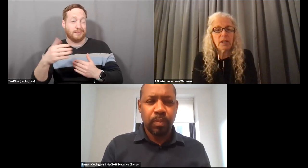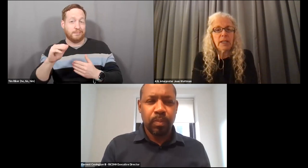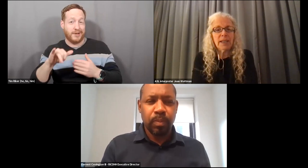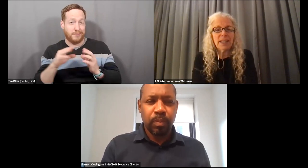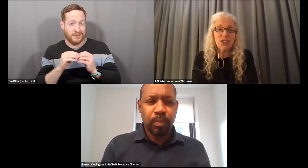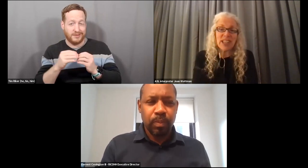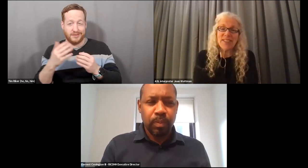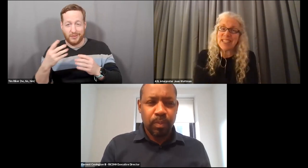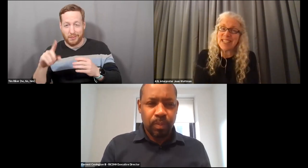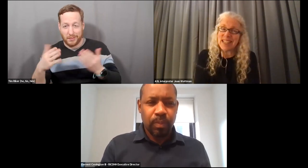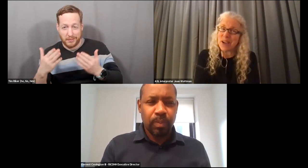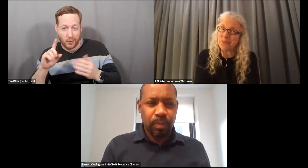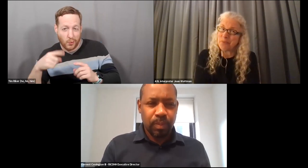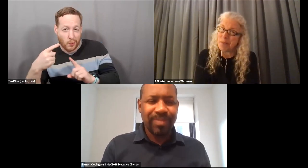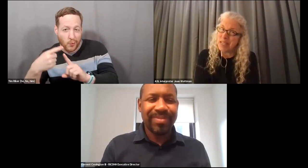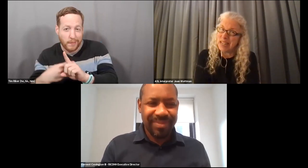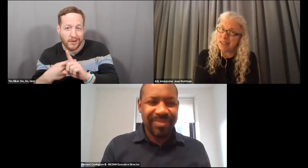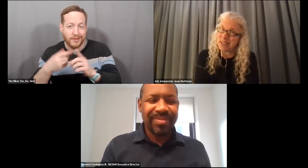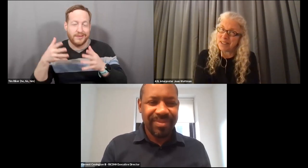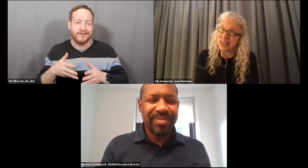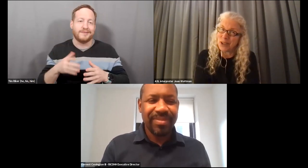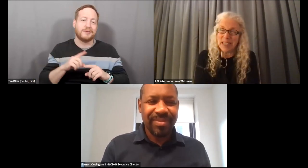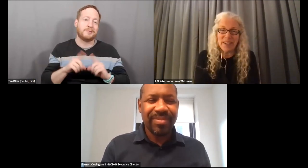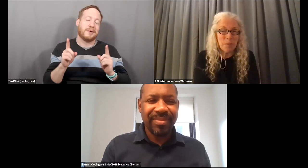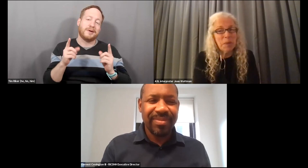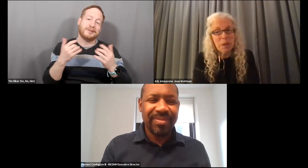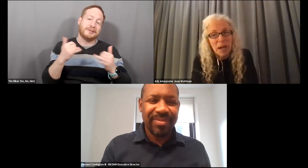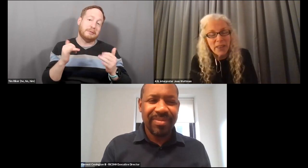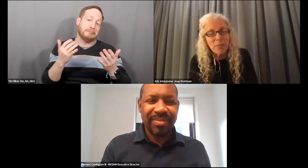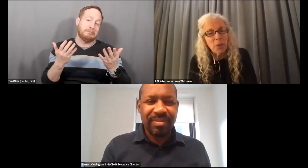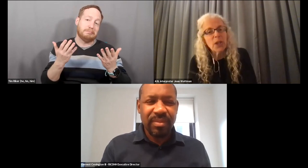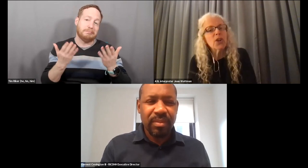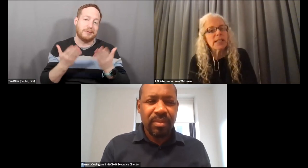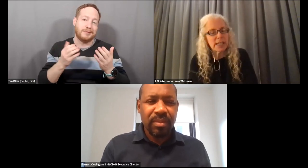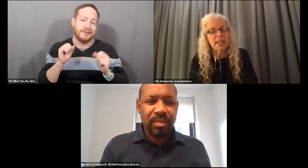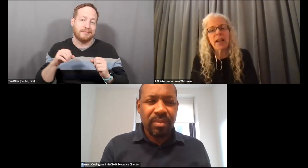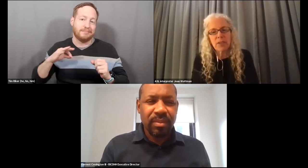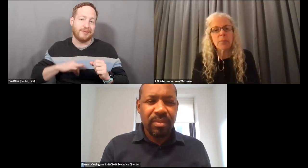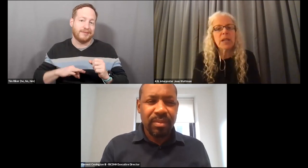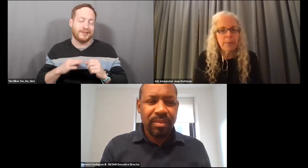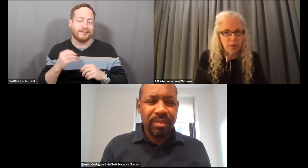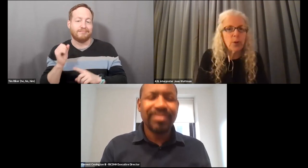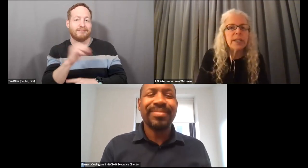in the legislative season. That May meeting only leaves maybe a month, but we could still have some time to voice